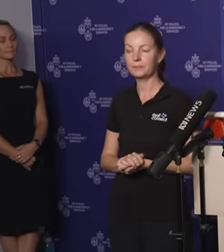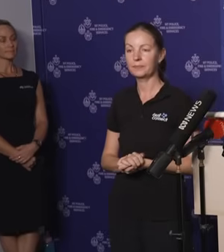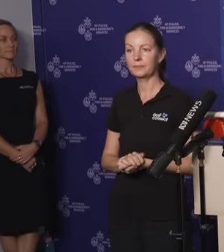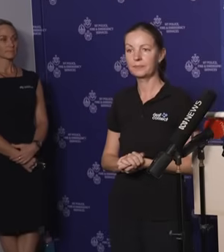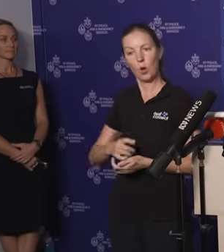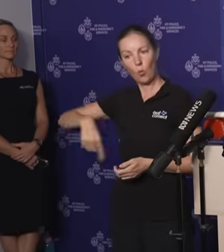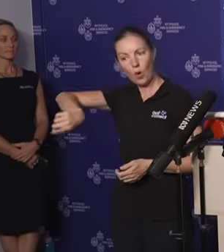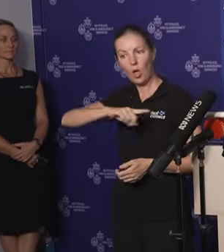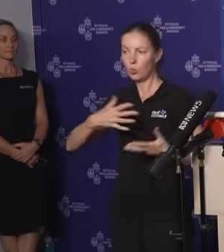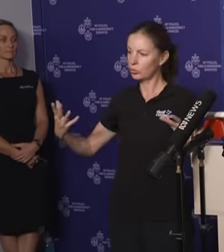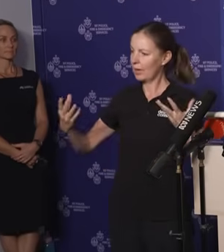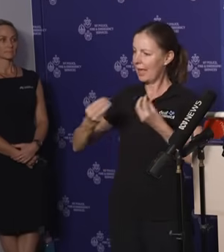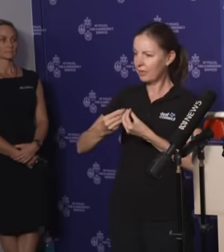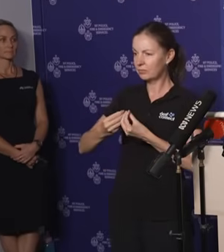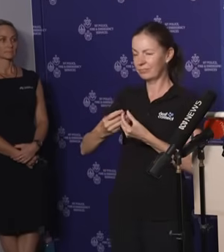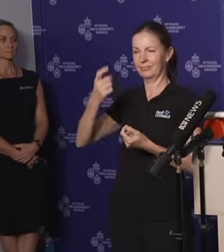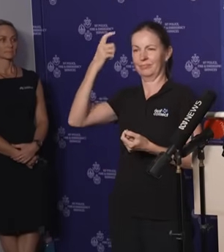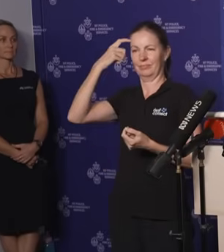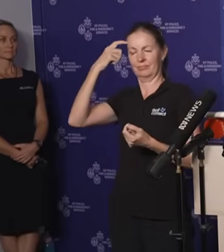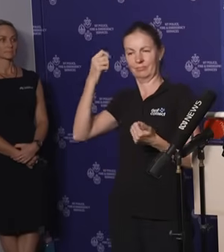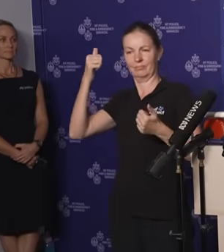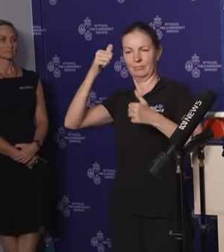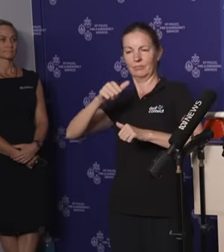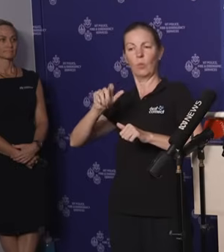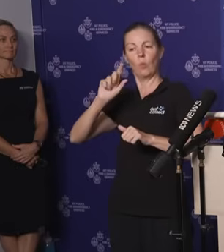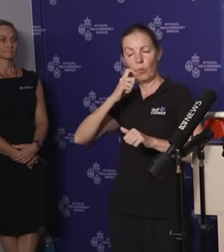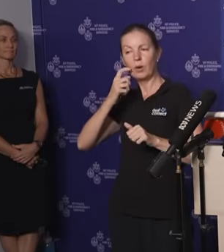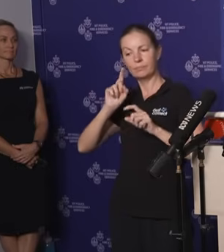Let's all together use our common sense and stay safe.